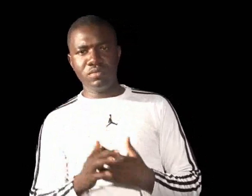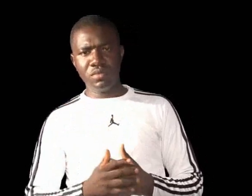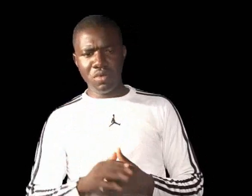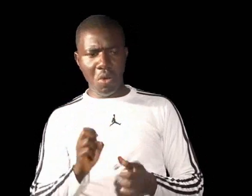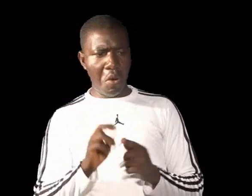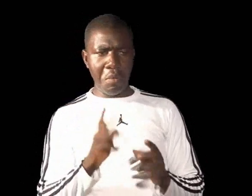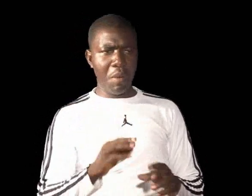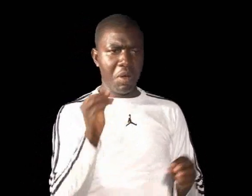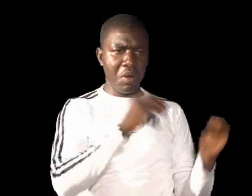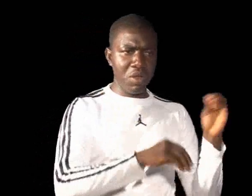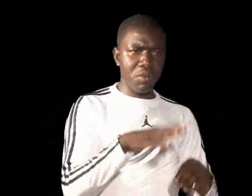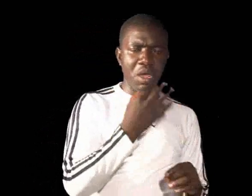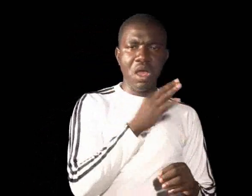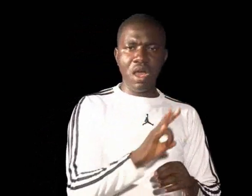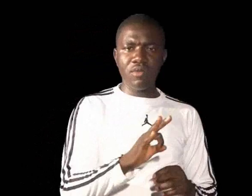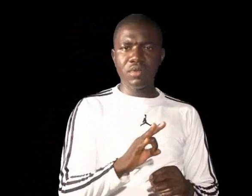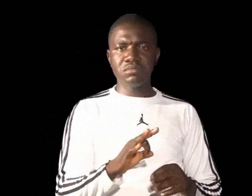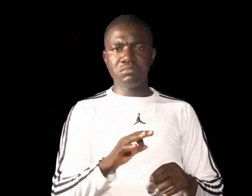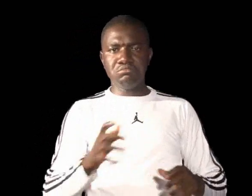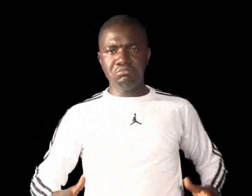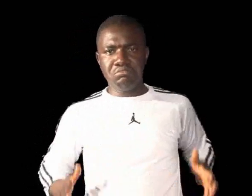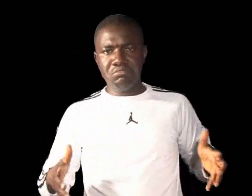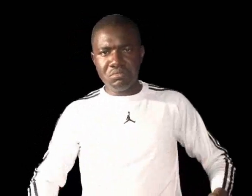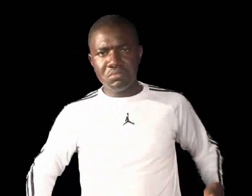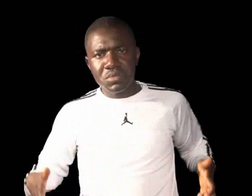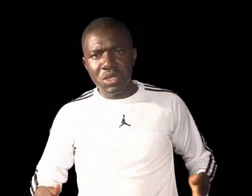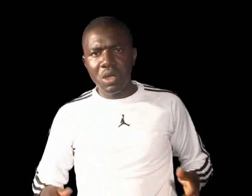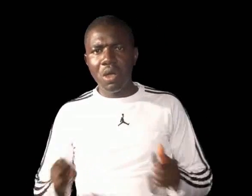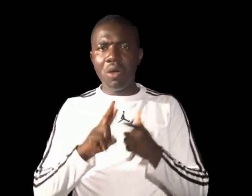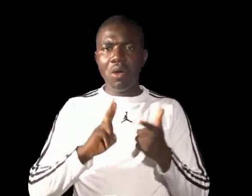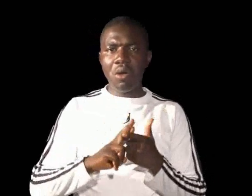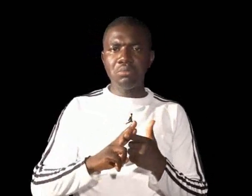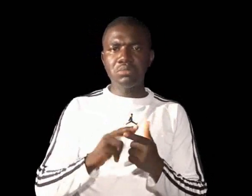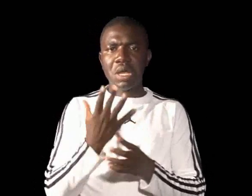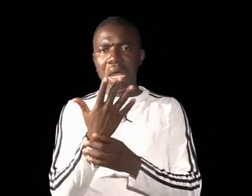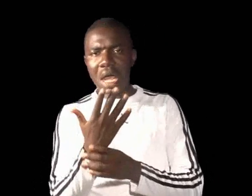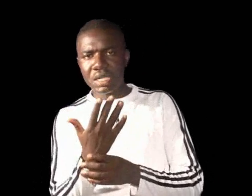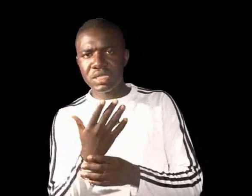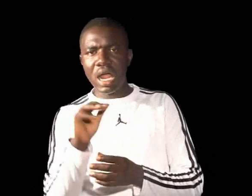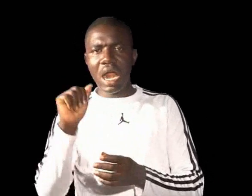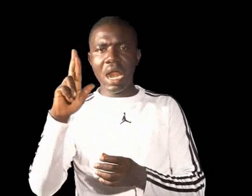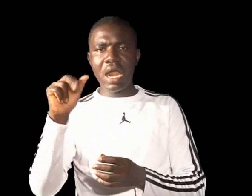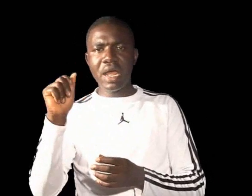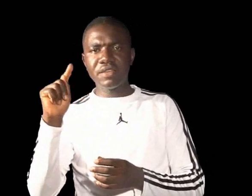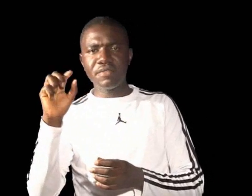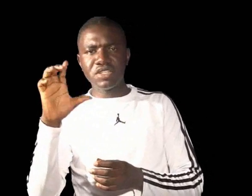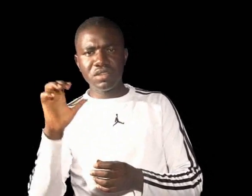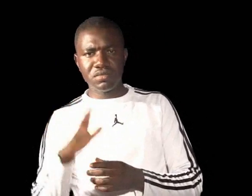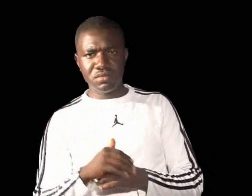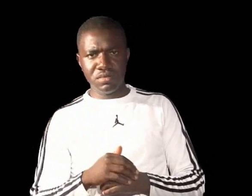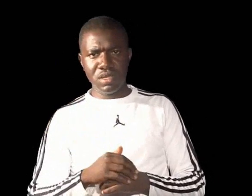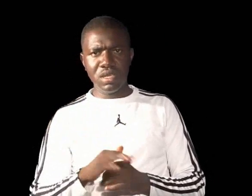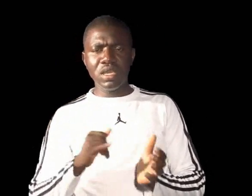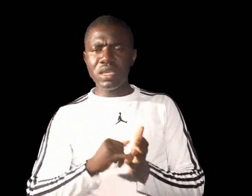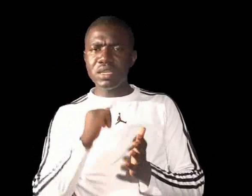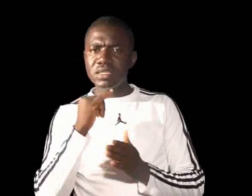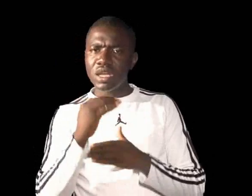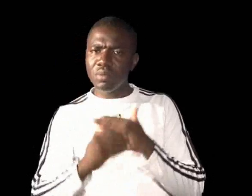distribution of wheelchairs or artificial limbs. Rehabilitation is a continuous process that includes acceptance of one's